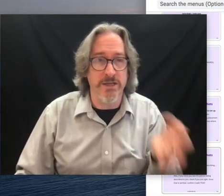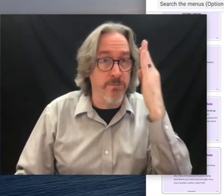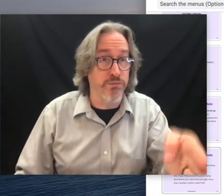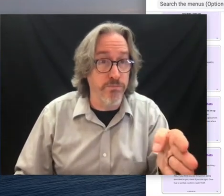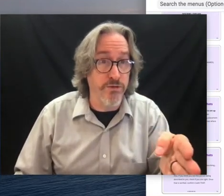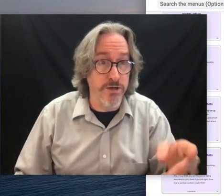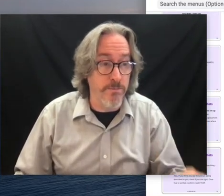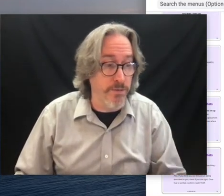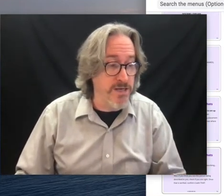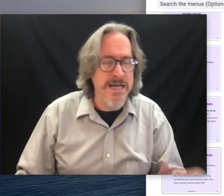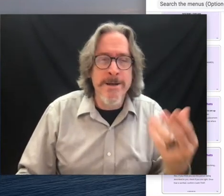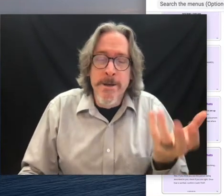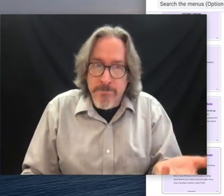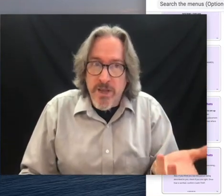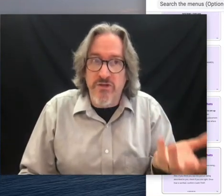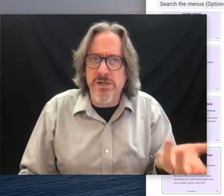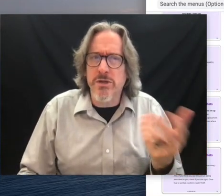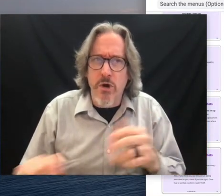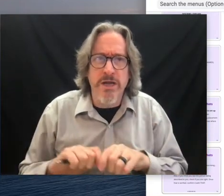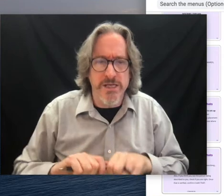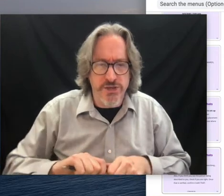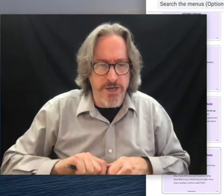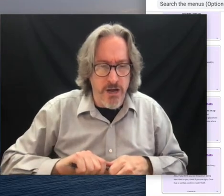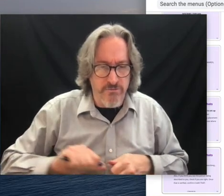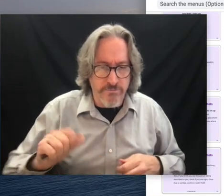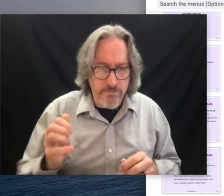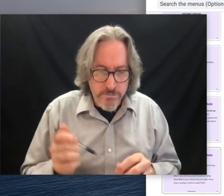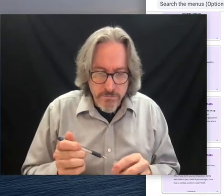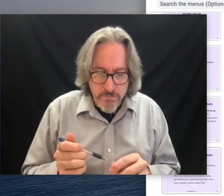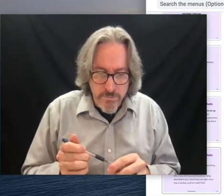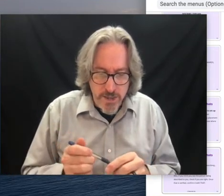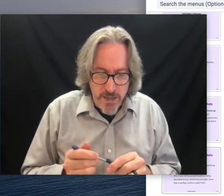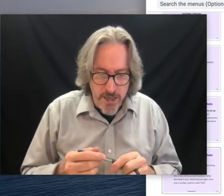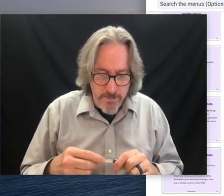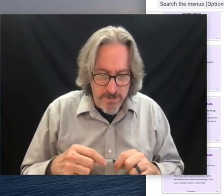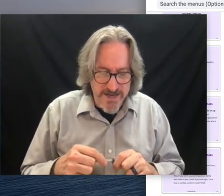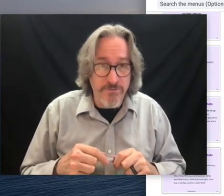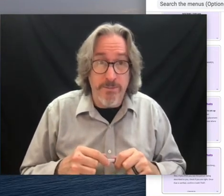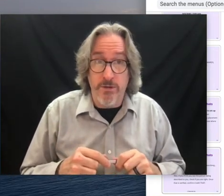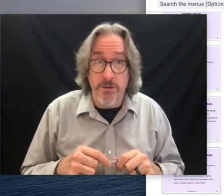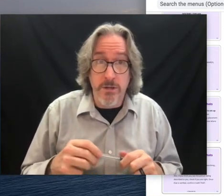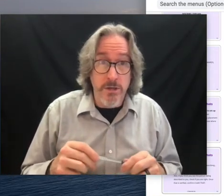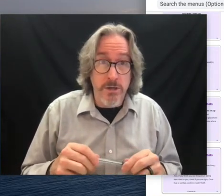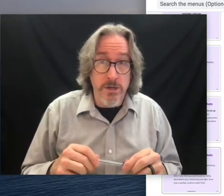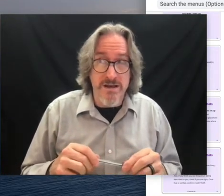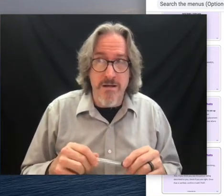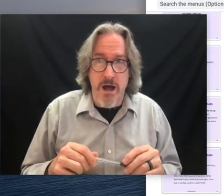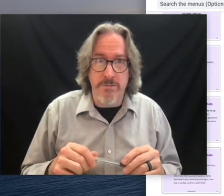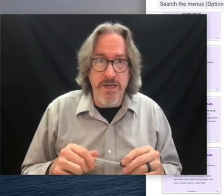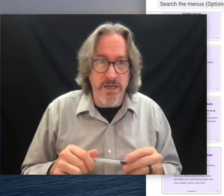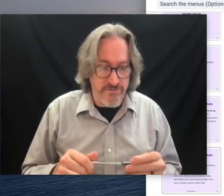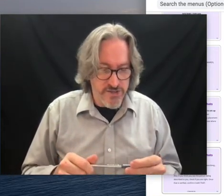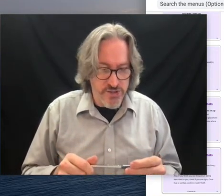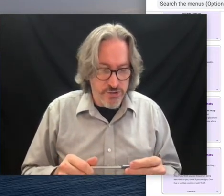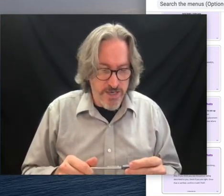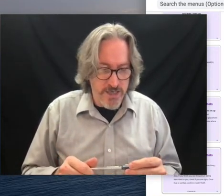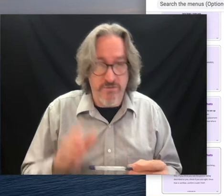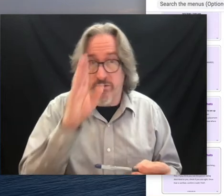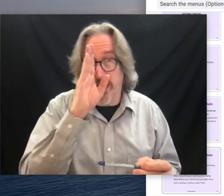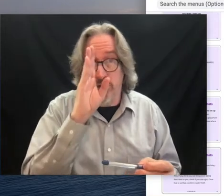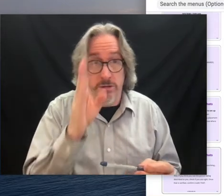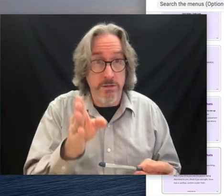saying it. They're pretty blunt. There's a long history of deaf people not being given